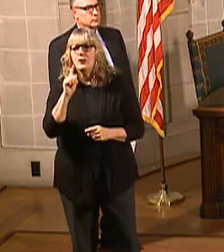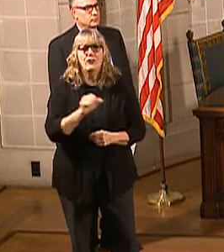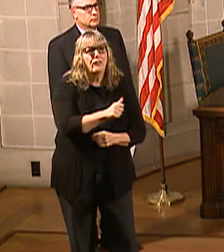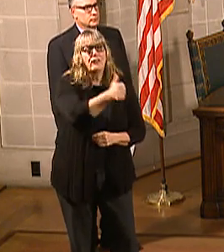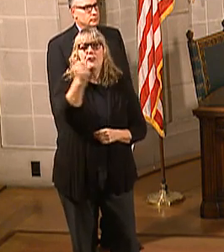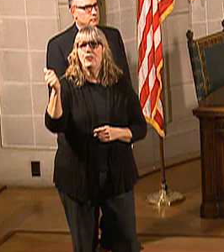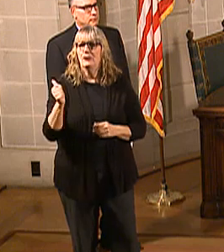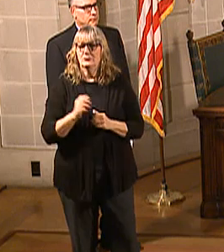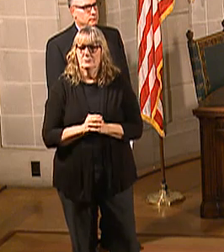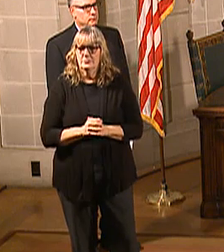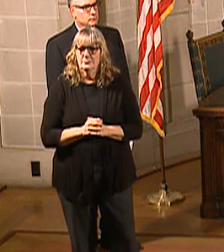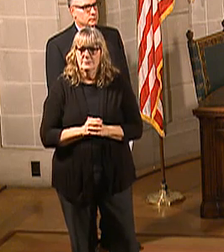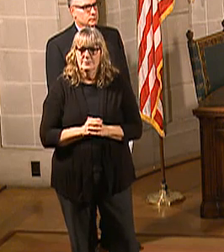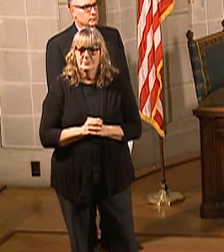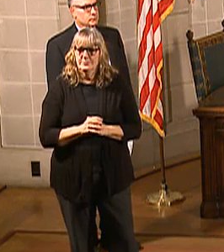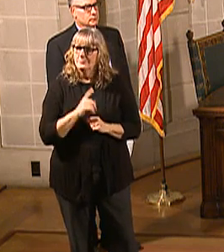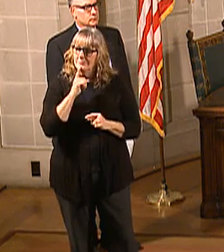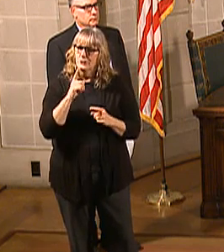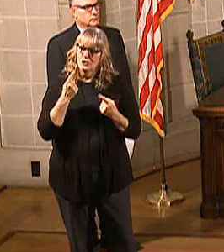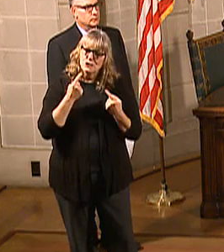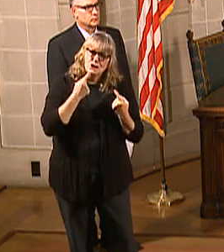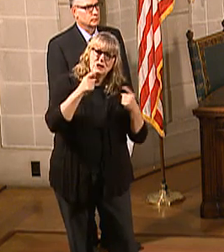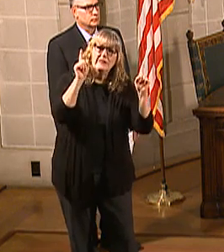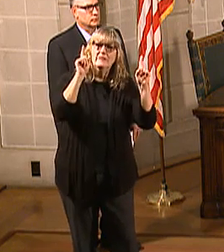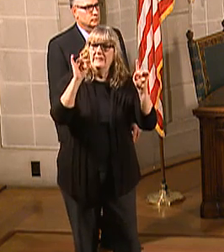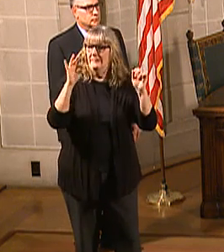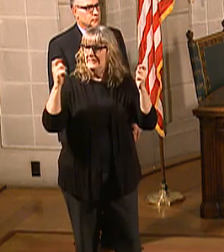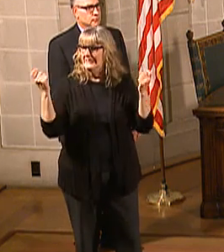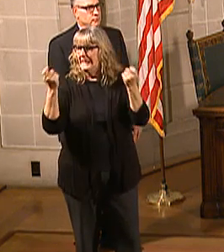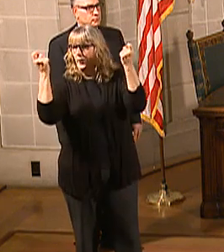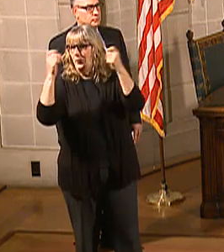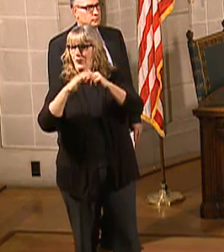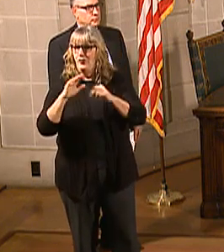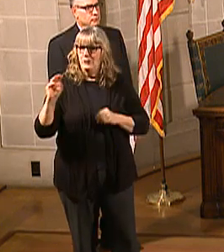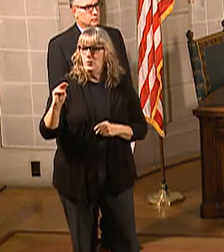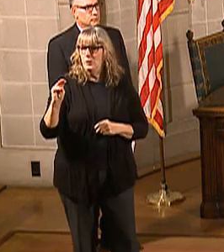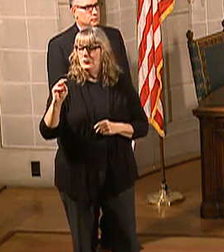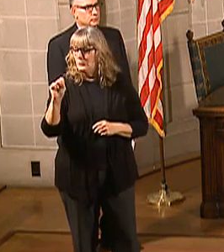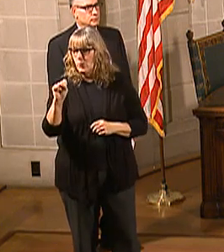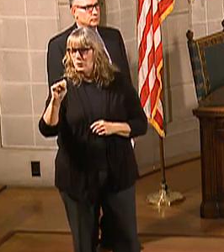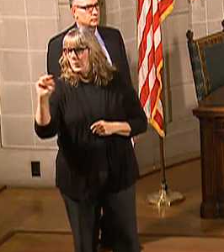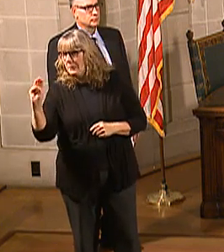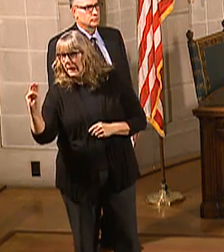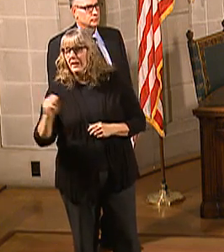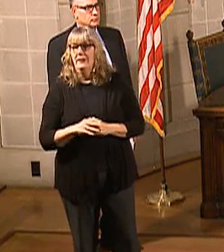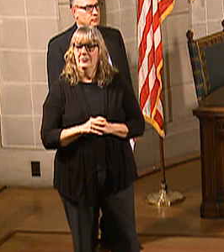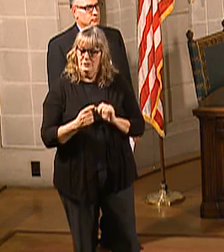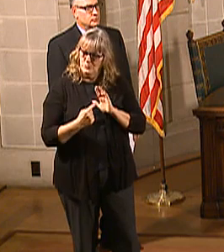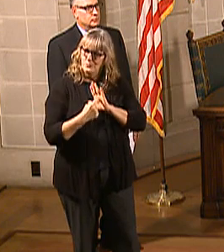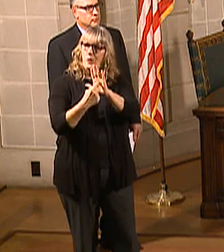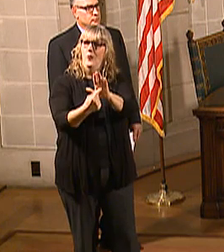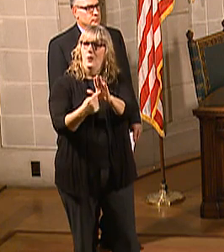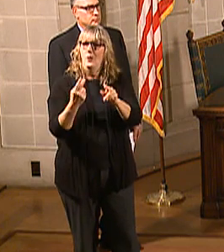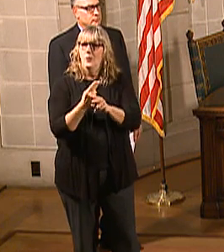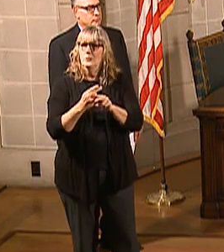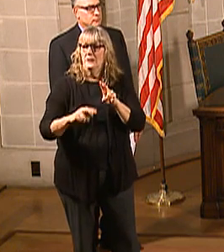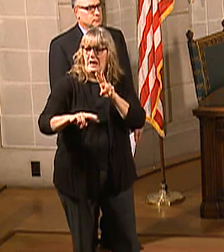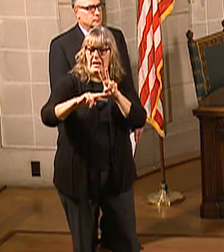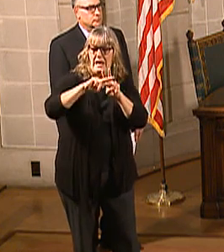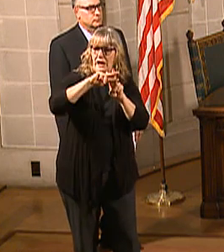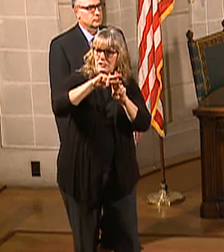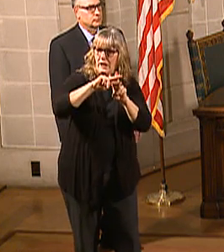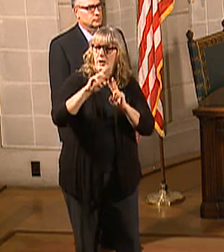others, our achievements, if we celebrate them on social media, are displayed using the hashtag